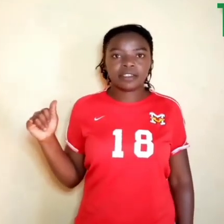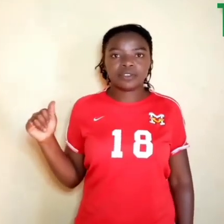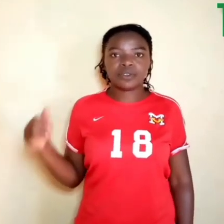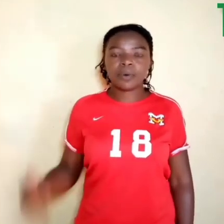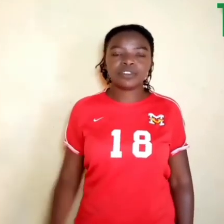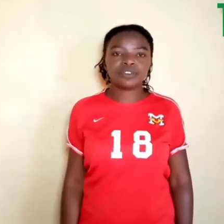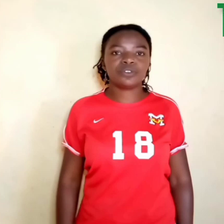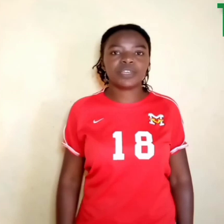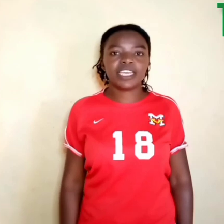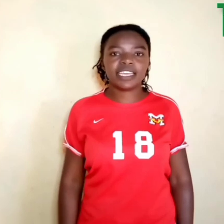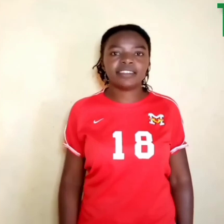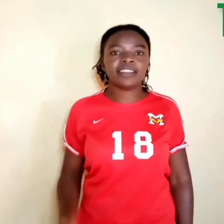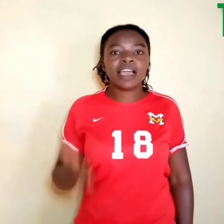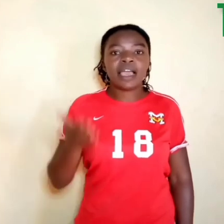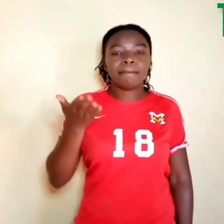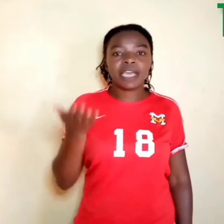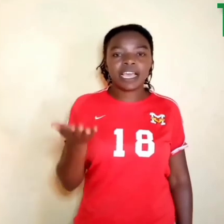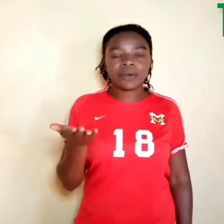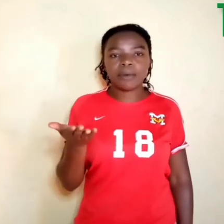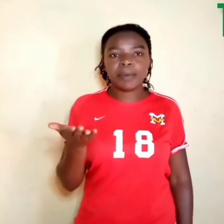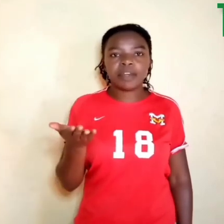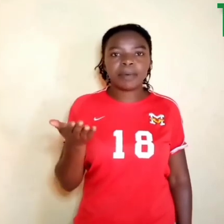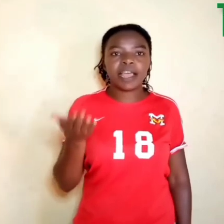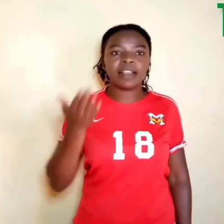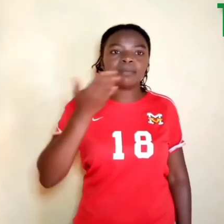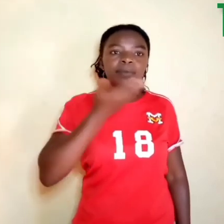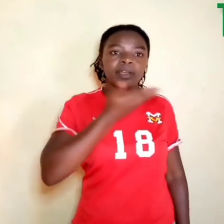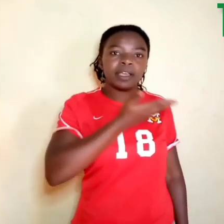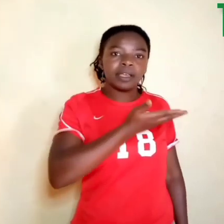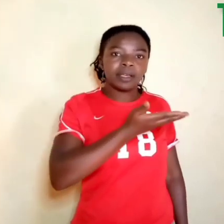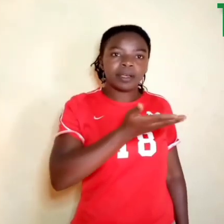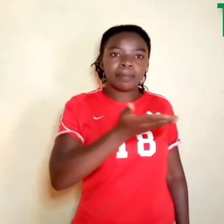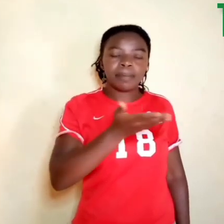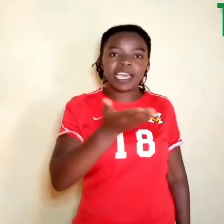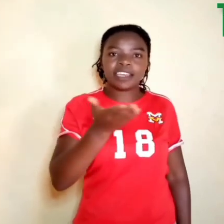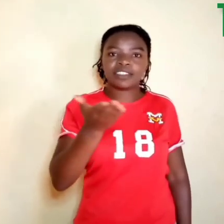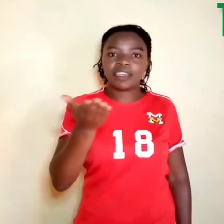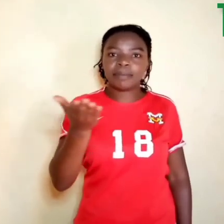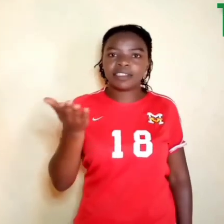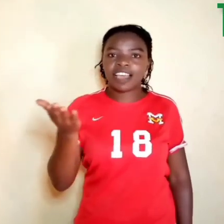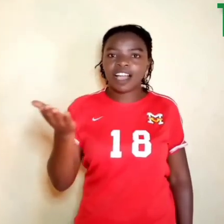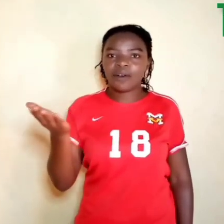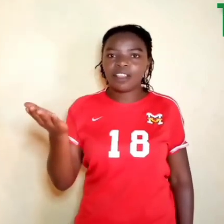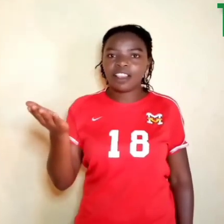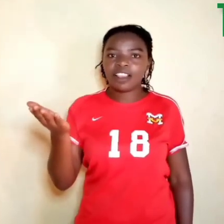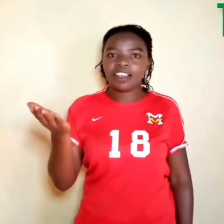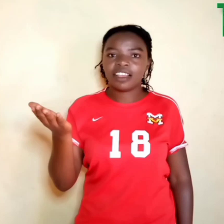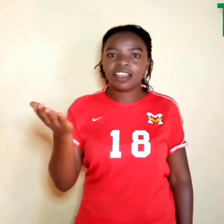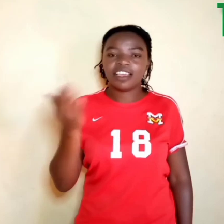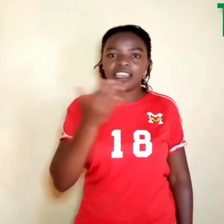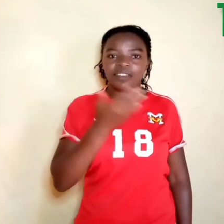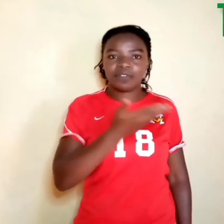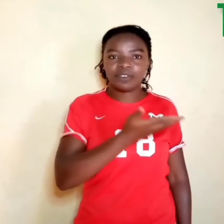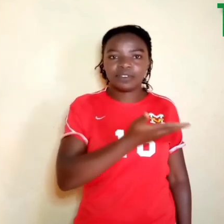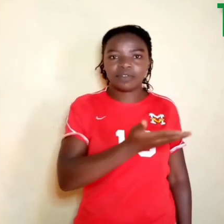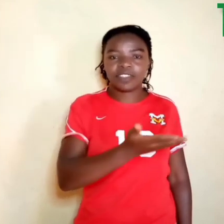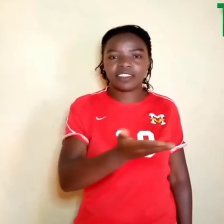So what you do is make an open palm, make a semicircle in front of the